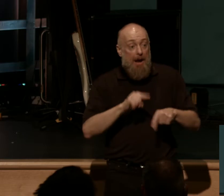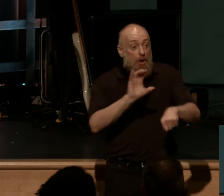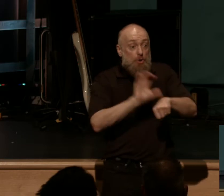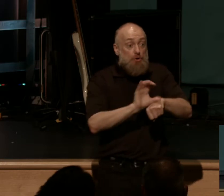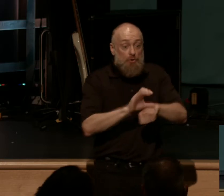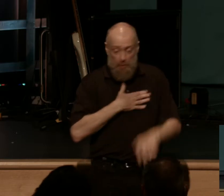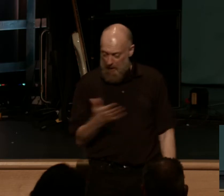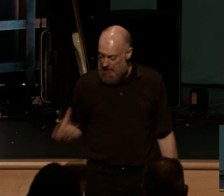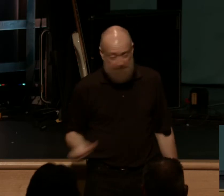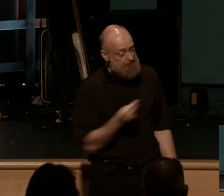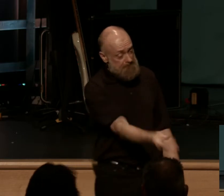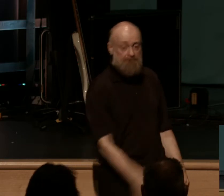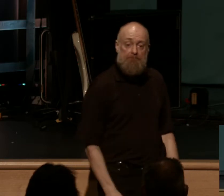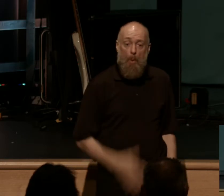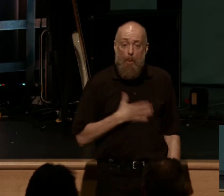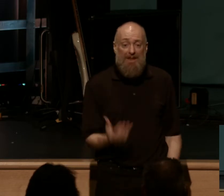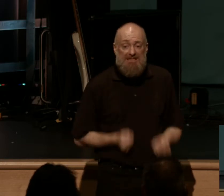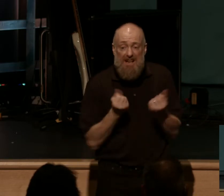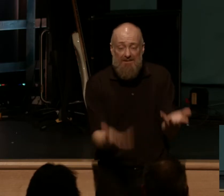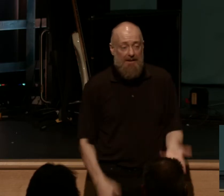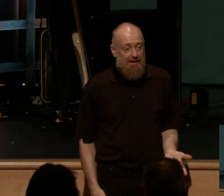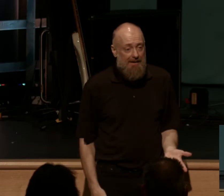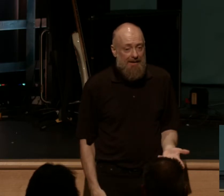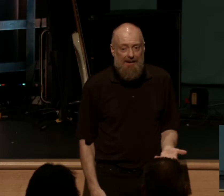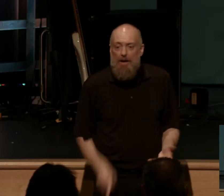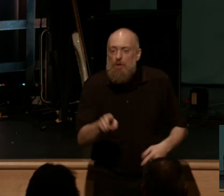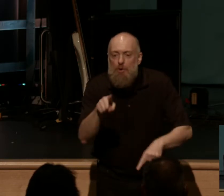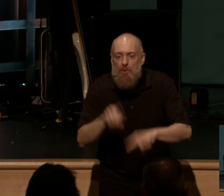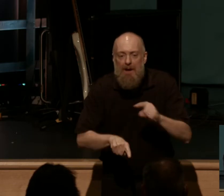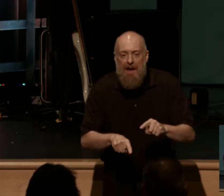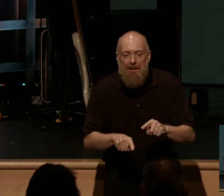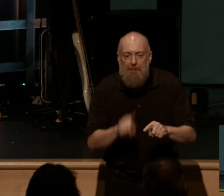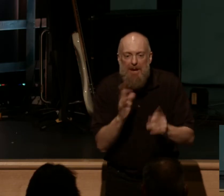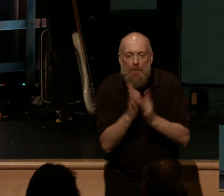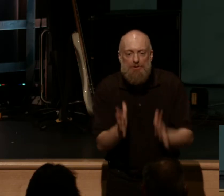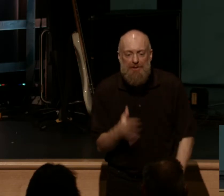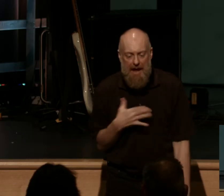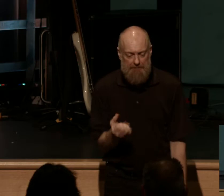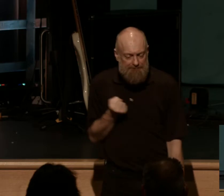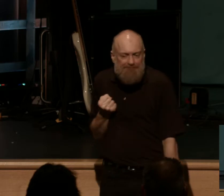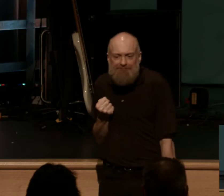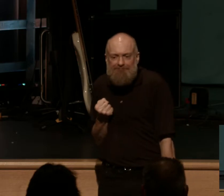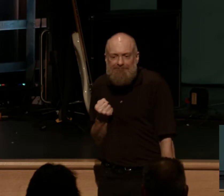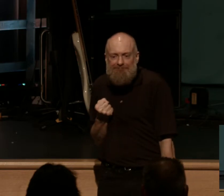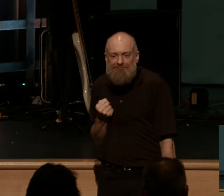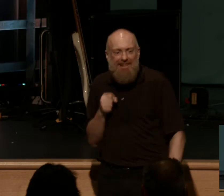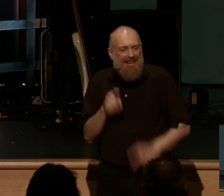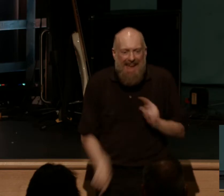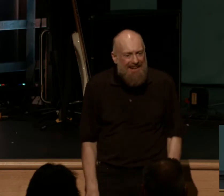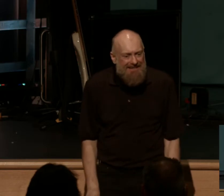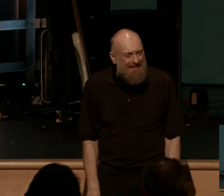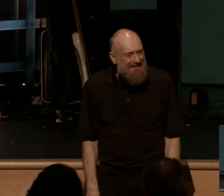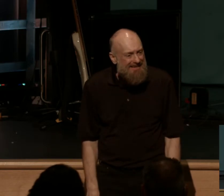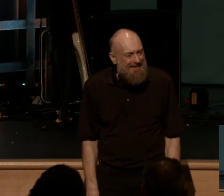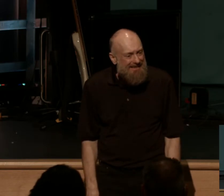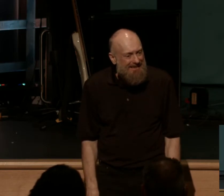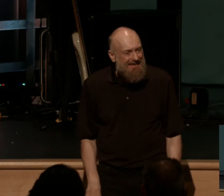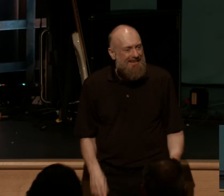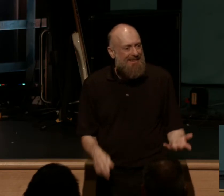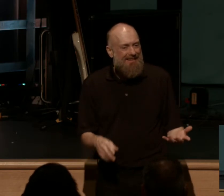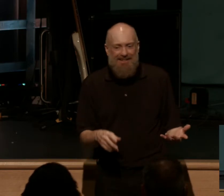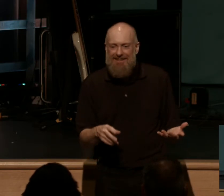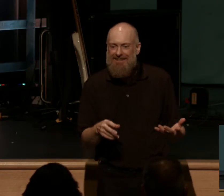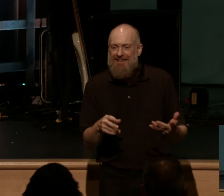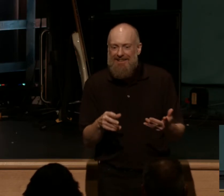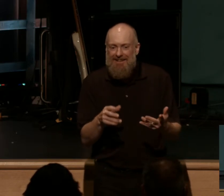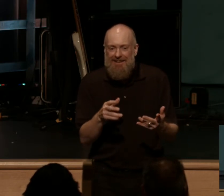want you to see this, okay? This is important. There is no such thing as a Christian Scrooge, okay? So these two words right here, see this? They're